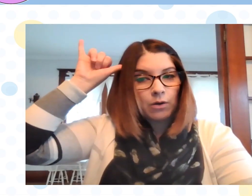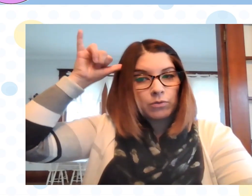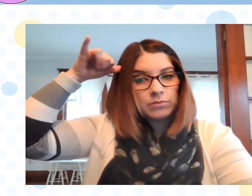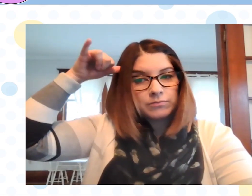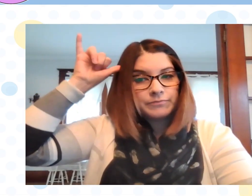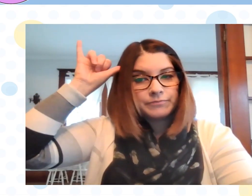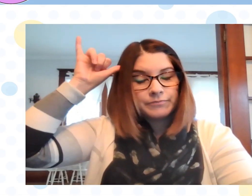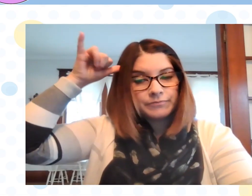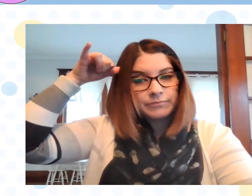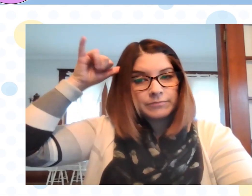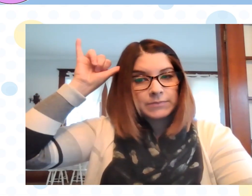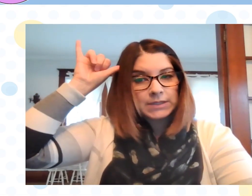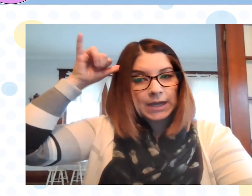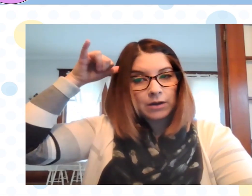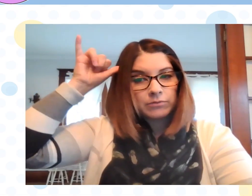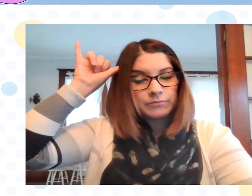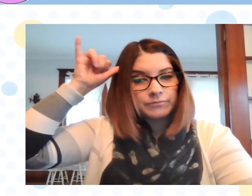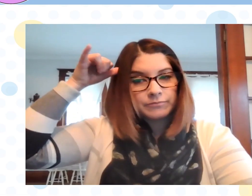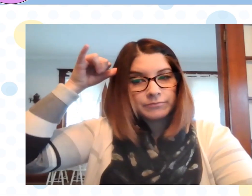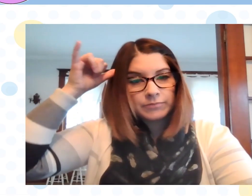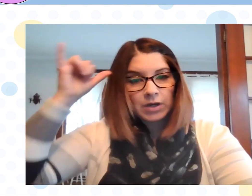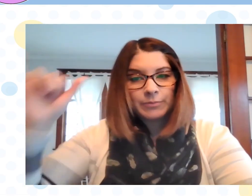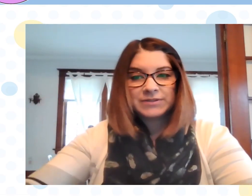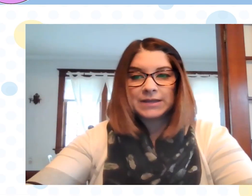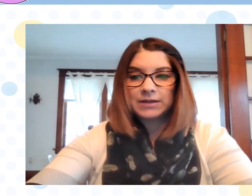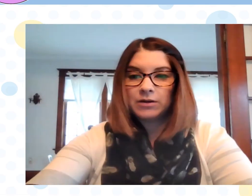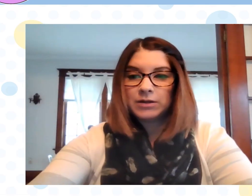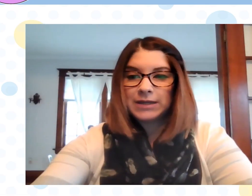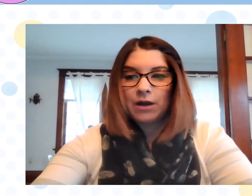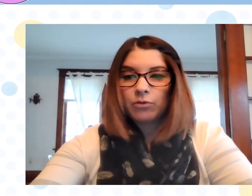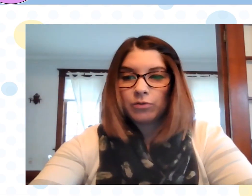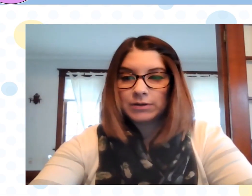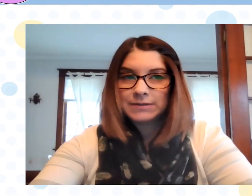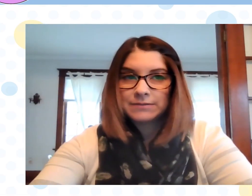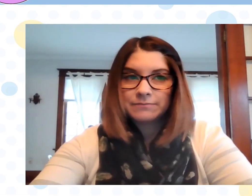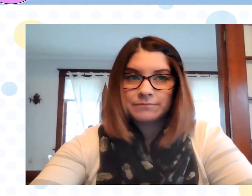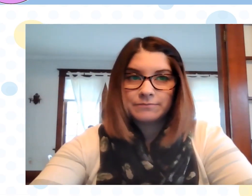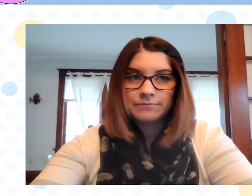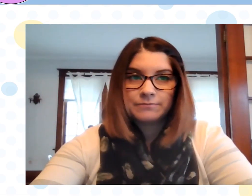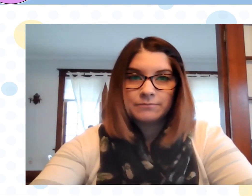Cow. Cow. Almost like cow horns.